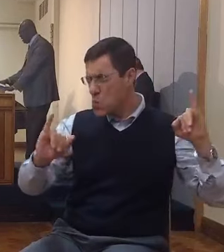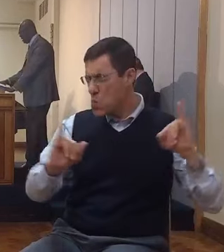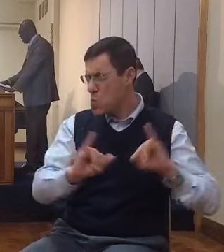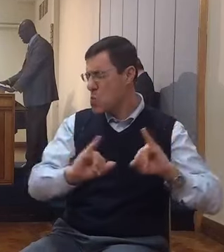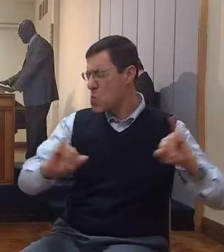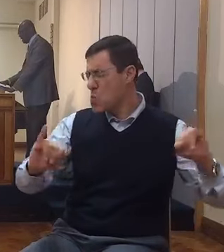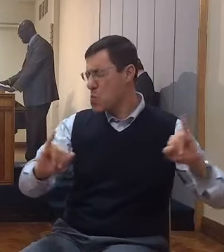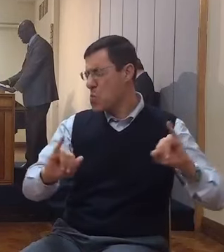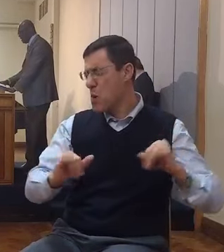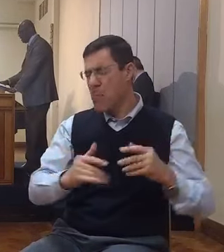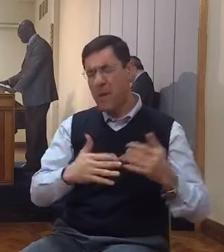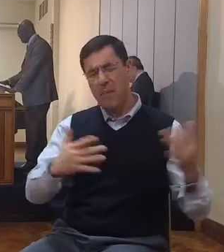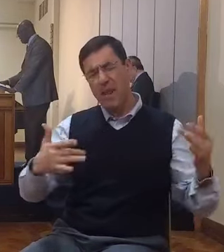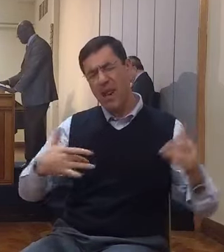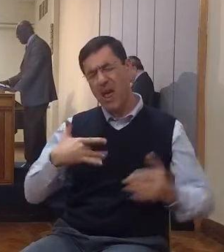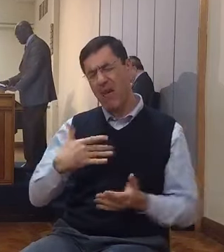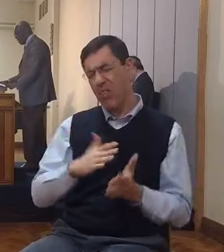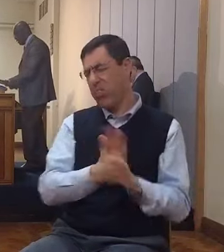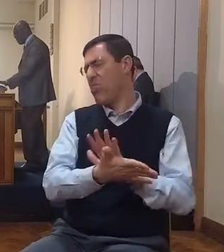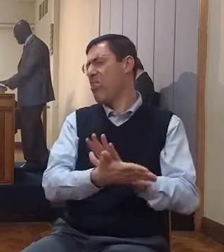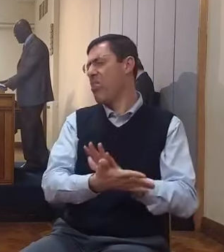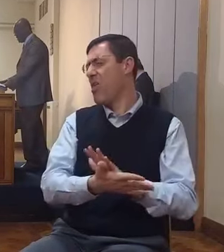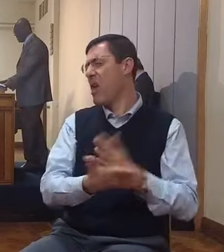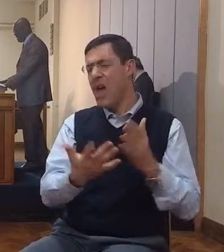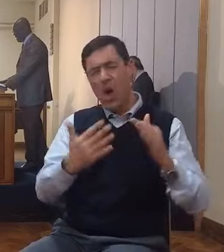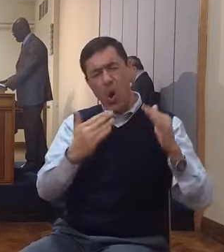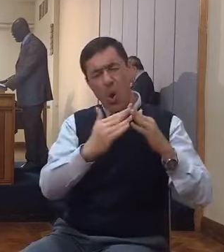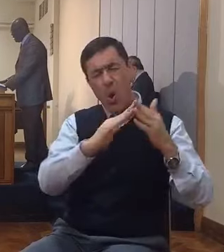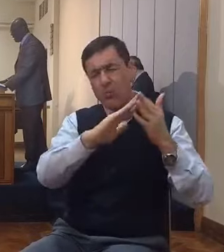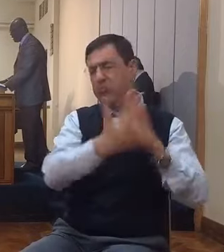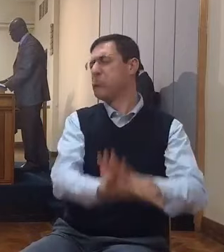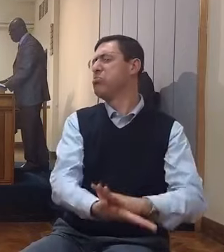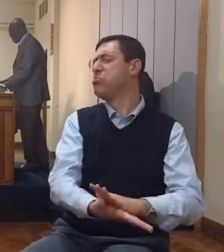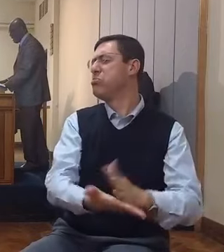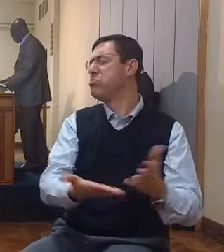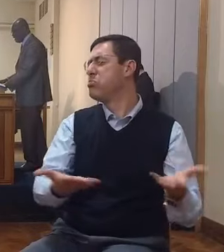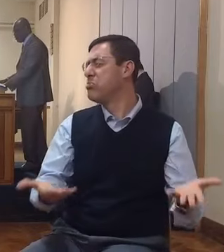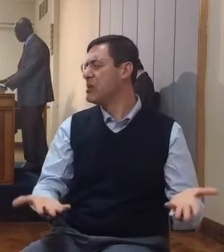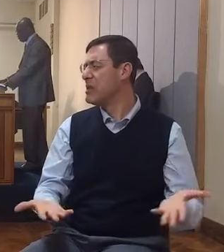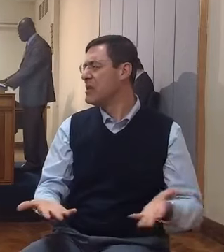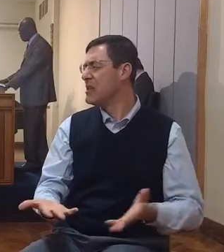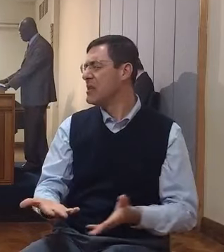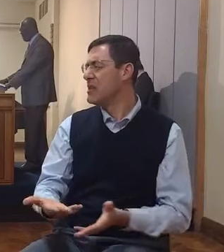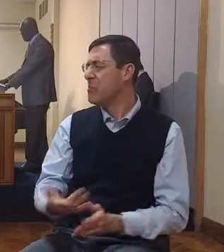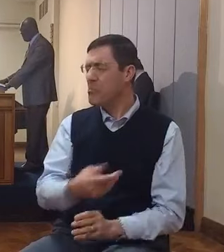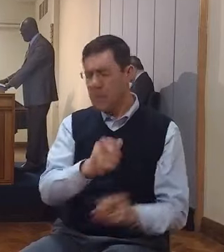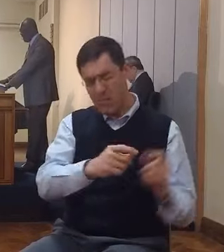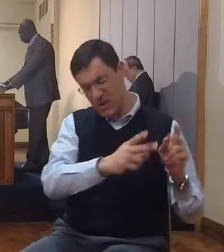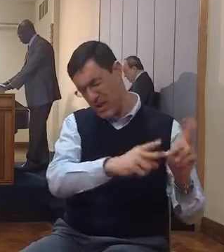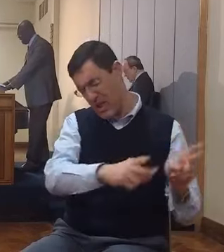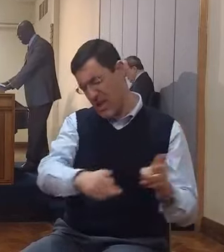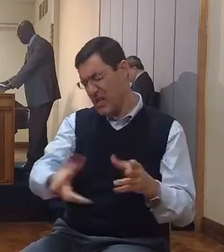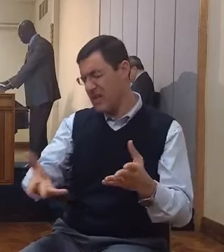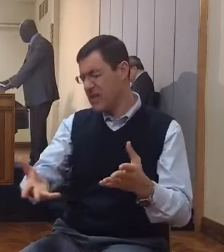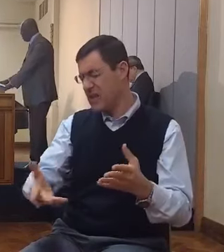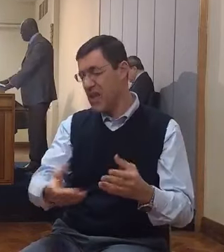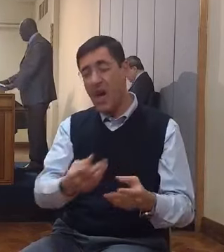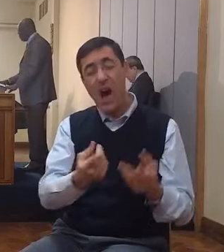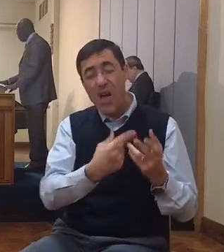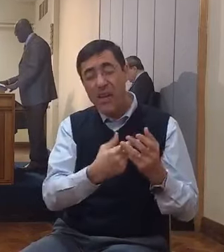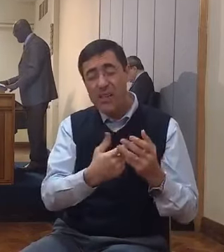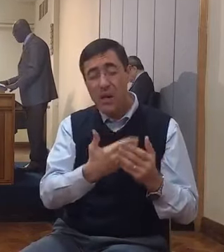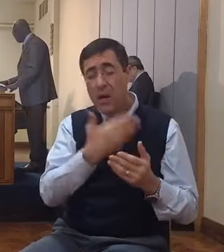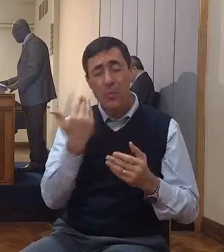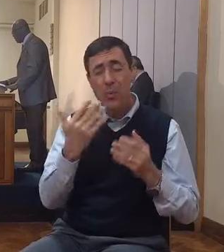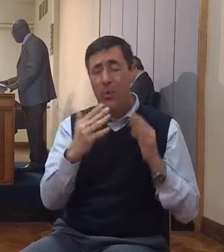lives and houses and many, Lord, being made homeless. We